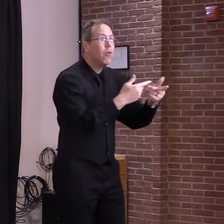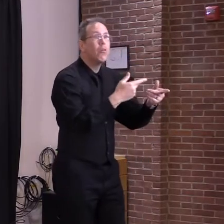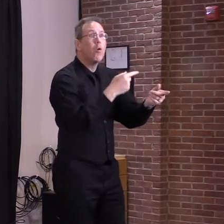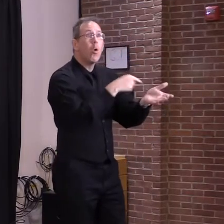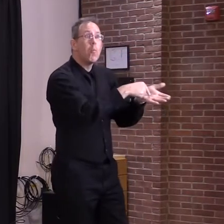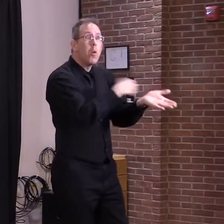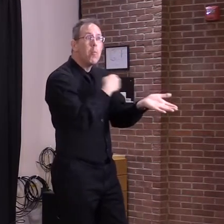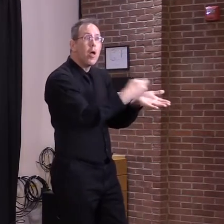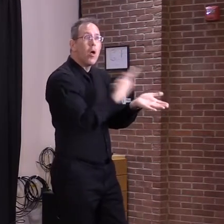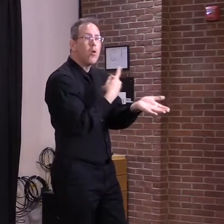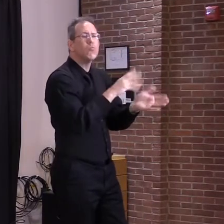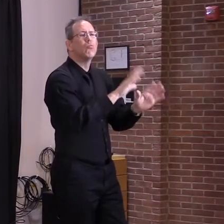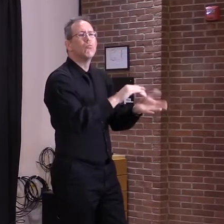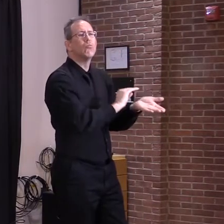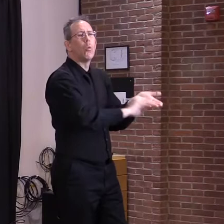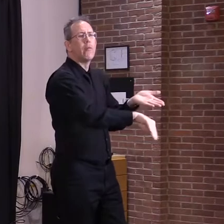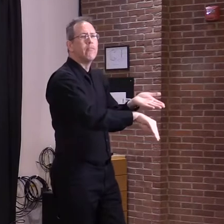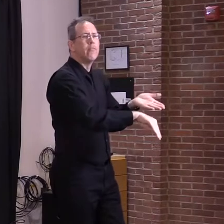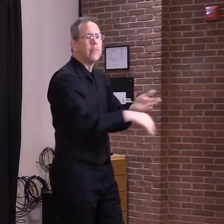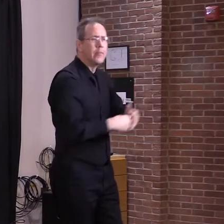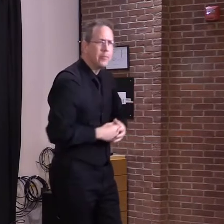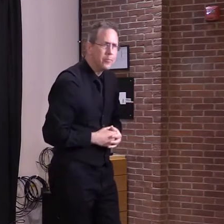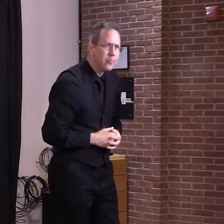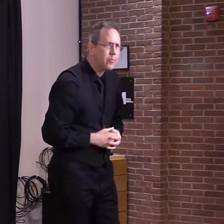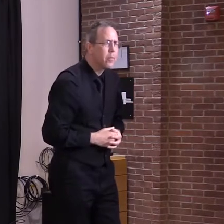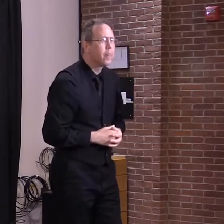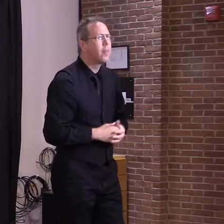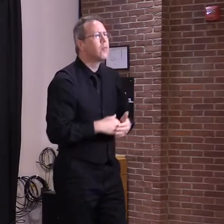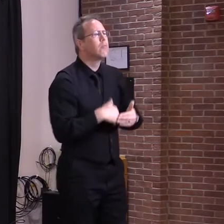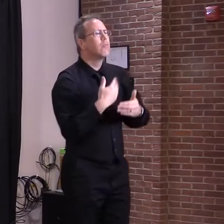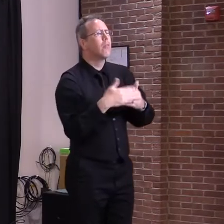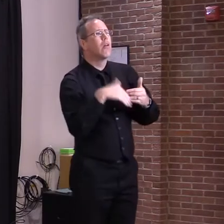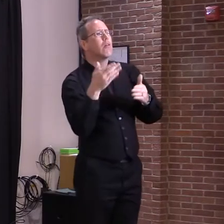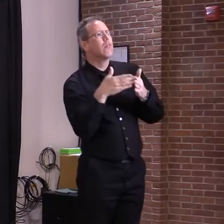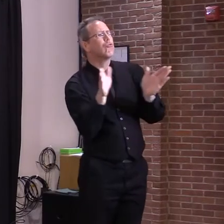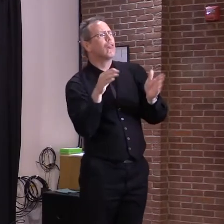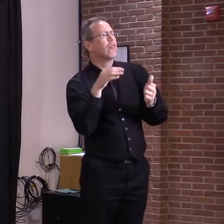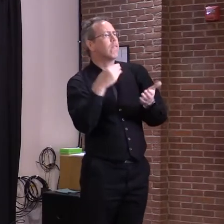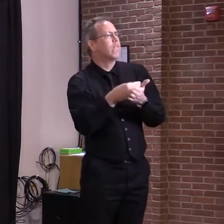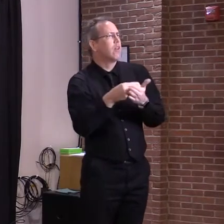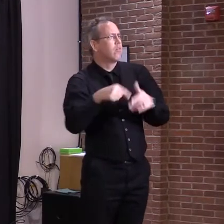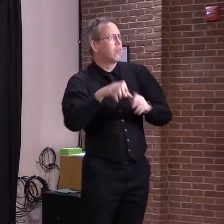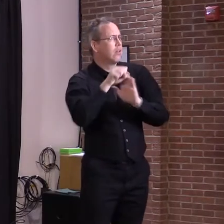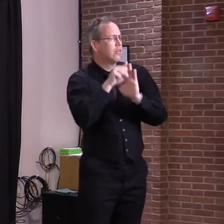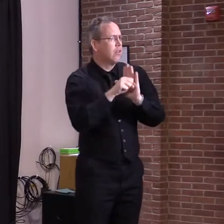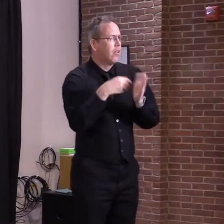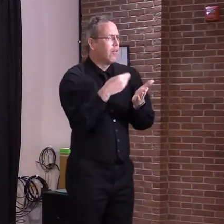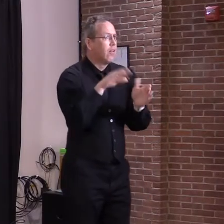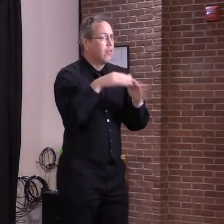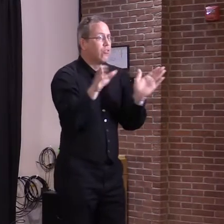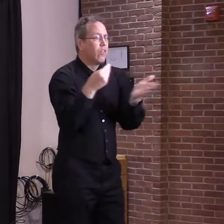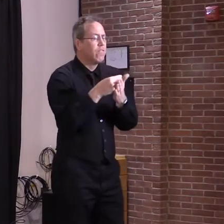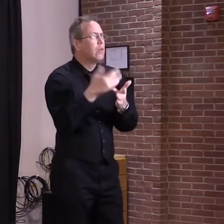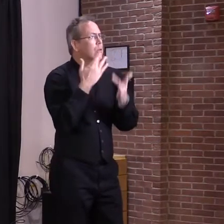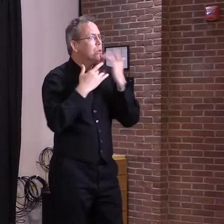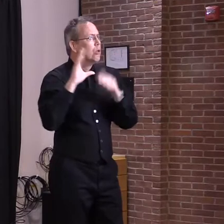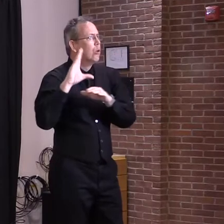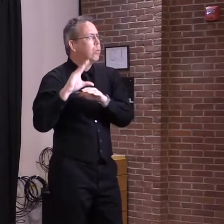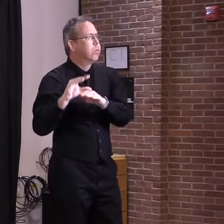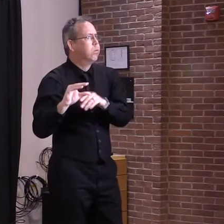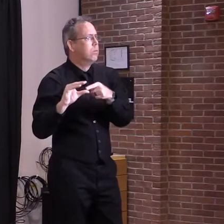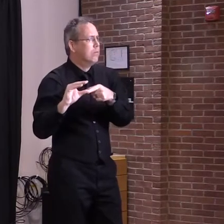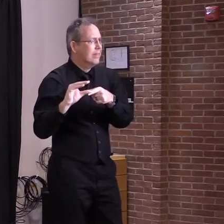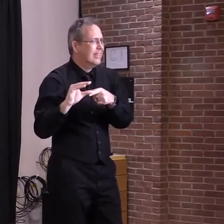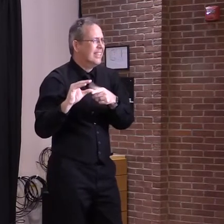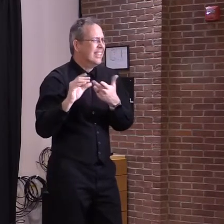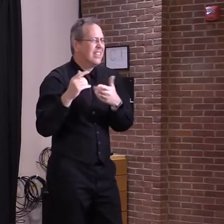to the general fund asks. This is an unprecedented labor shortage out there. You can't really speak to an employer without them talking about